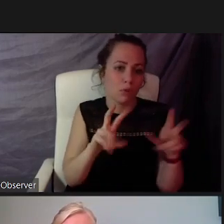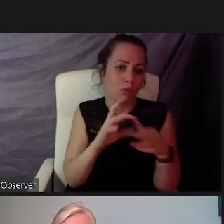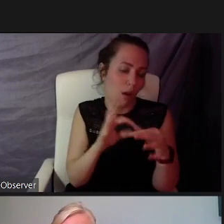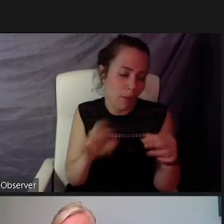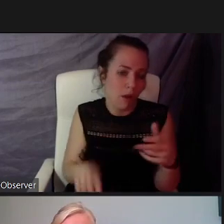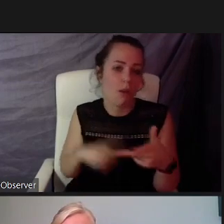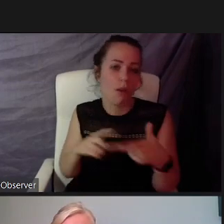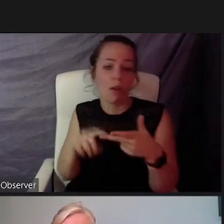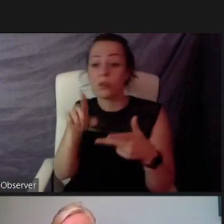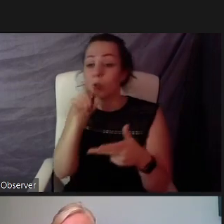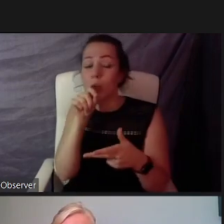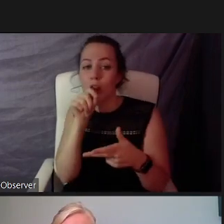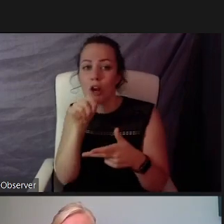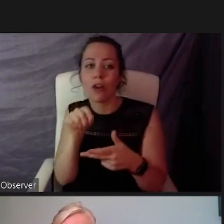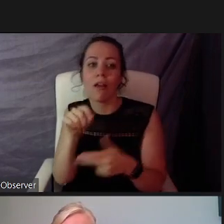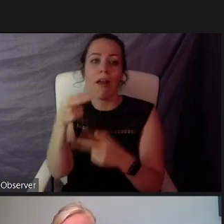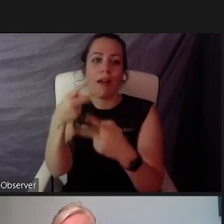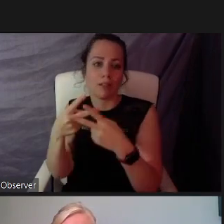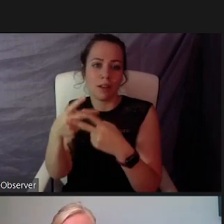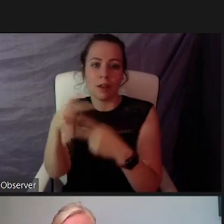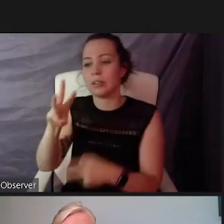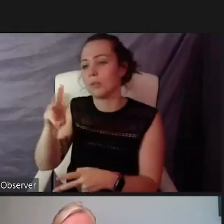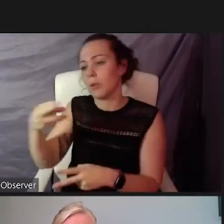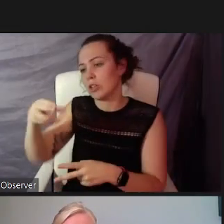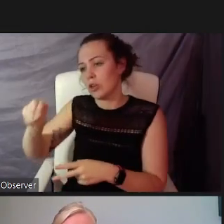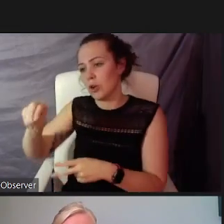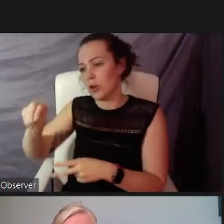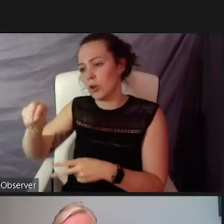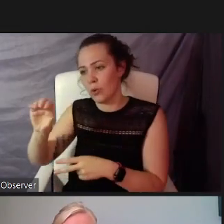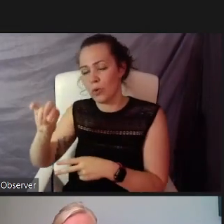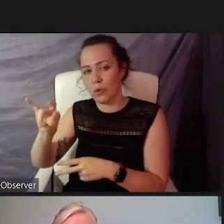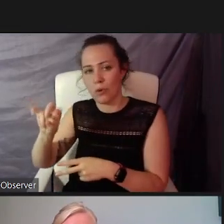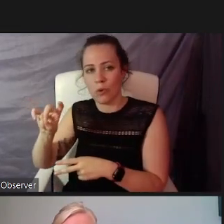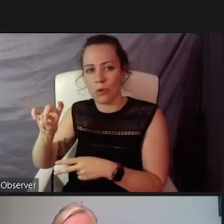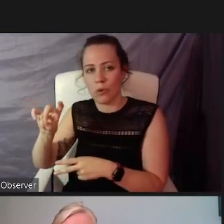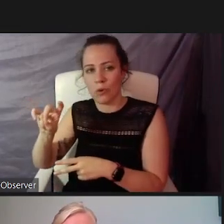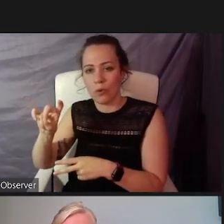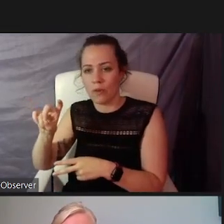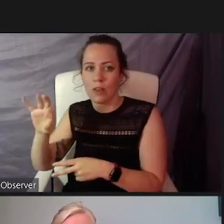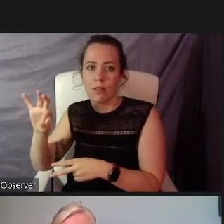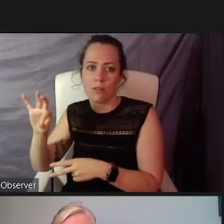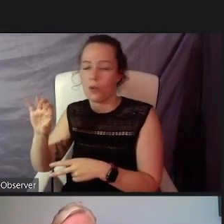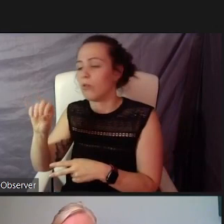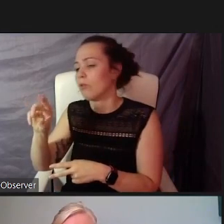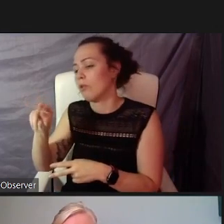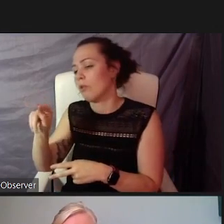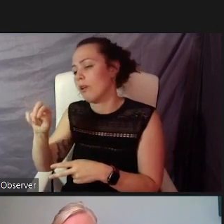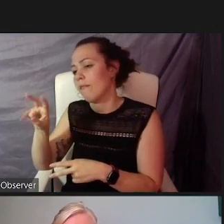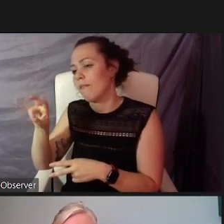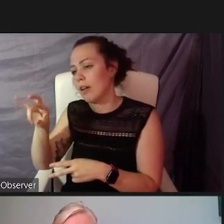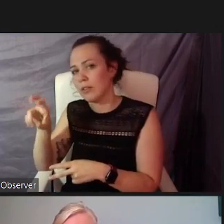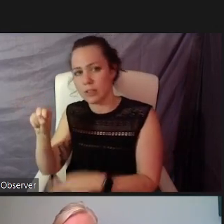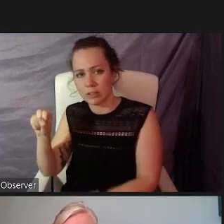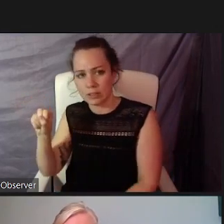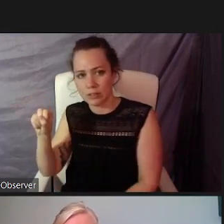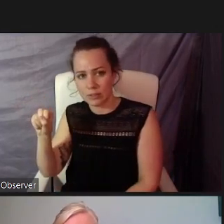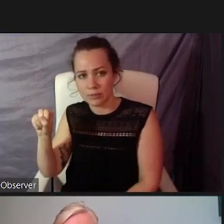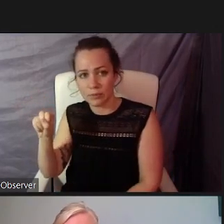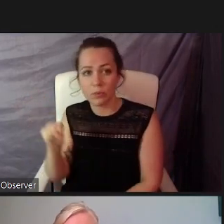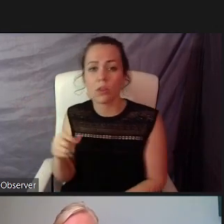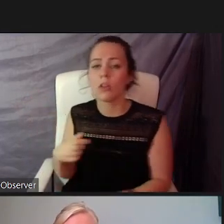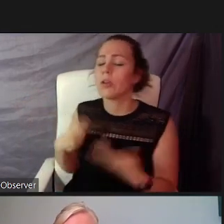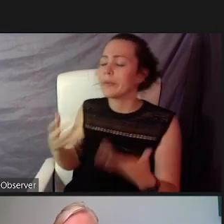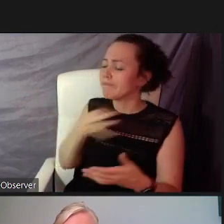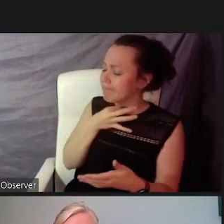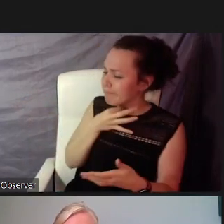So Aisha, there's a lot of fear spreading right now around the new coronavirus. Should we